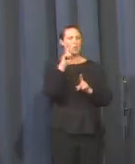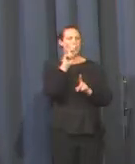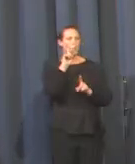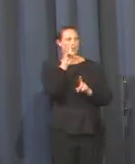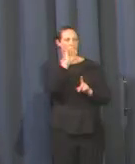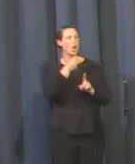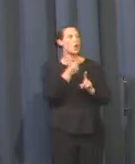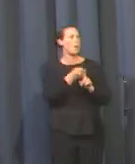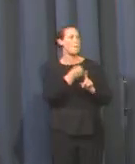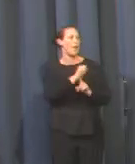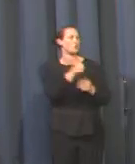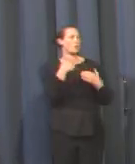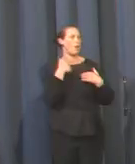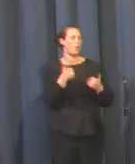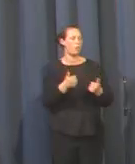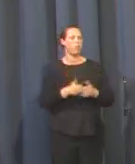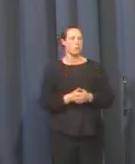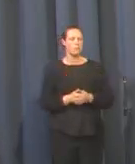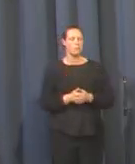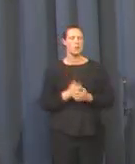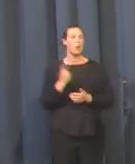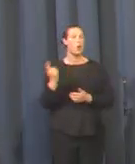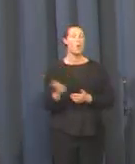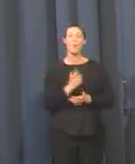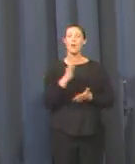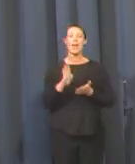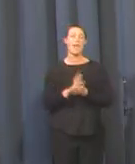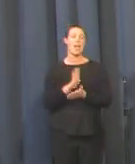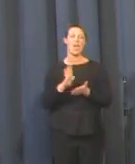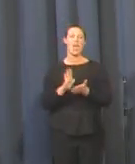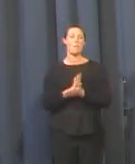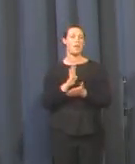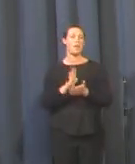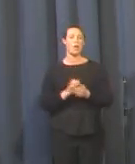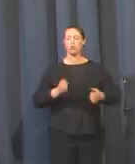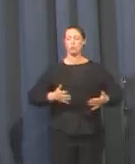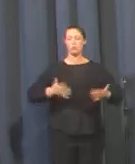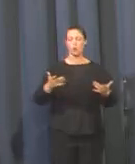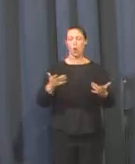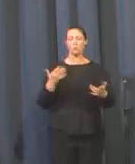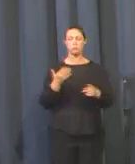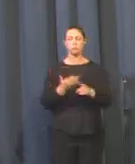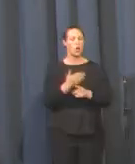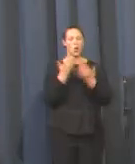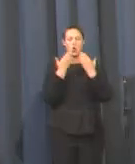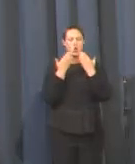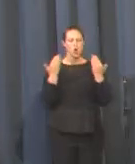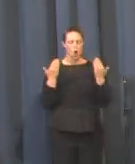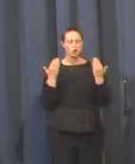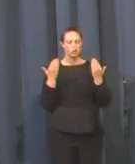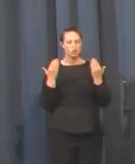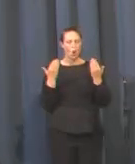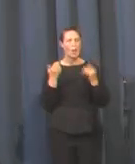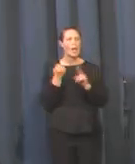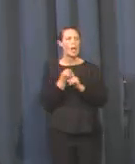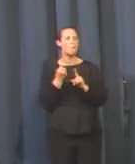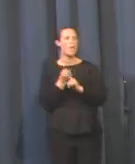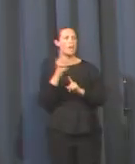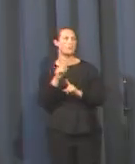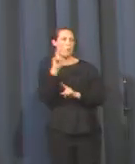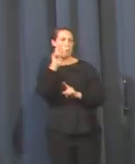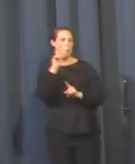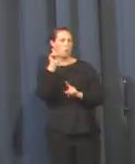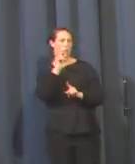We're extremely pleased that the results are not showing, by and large, that there has been an effect from the